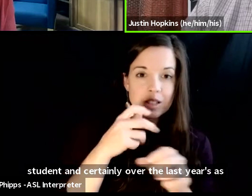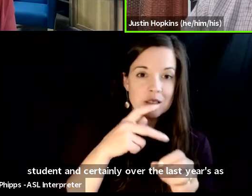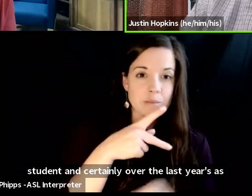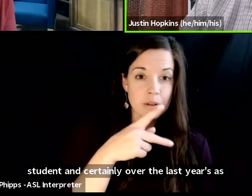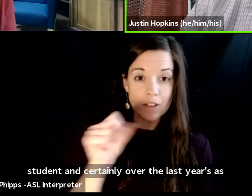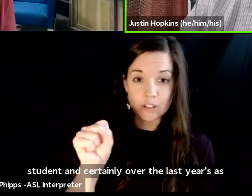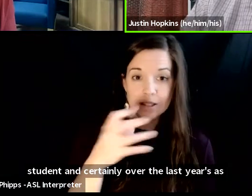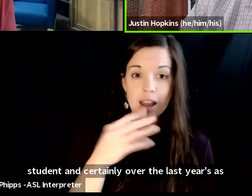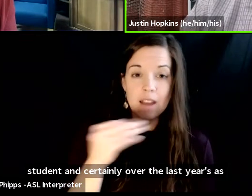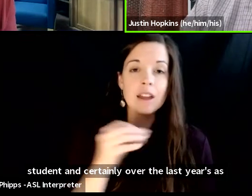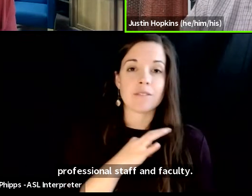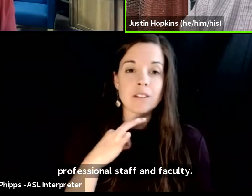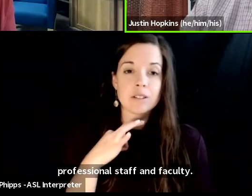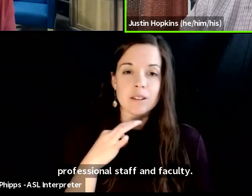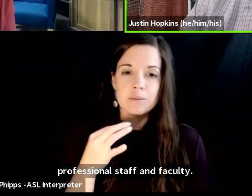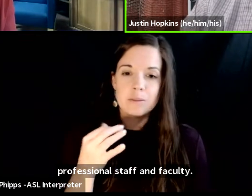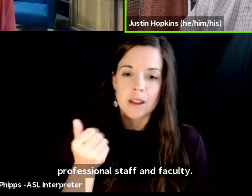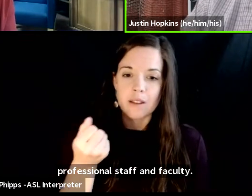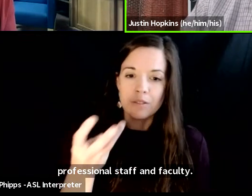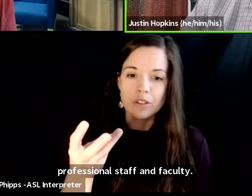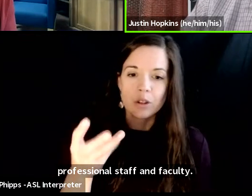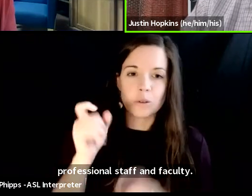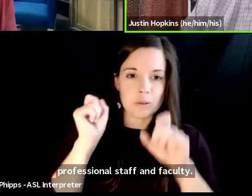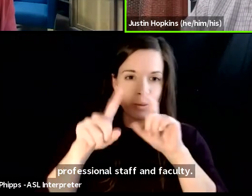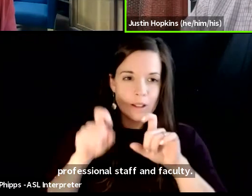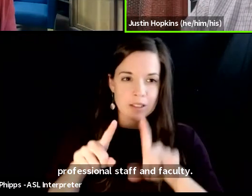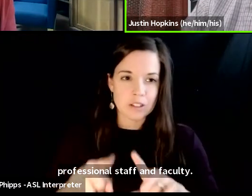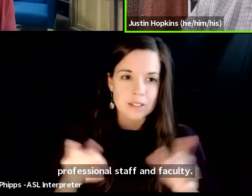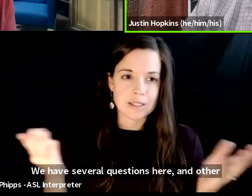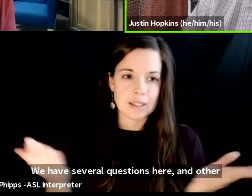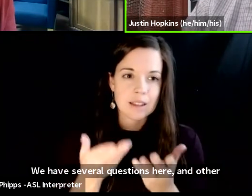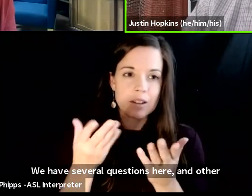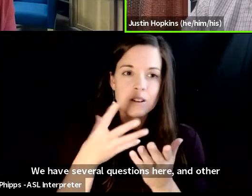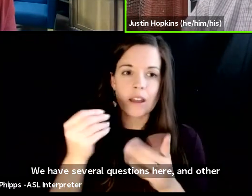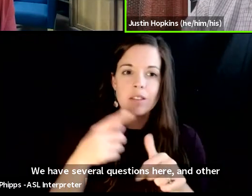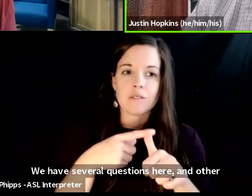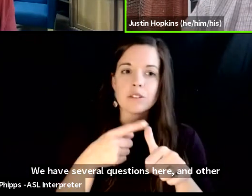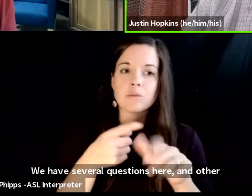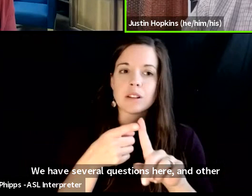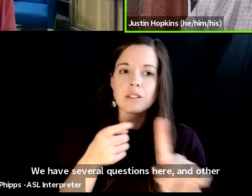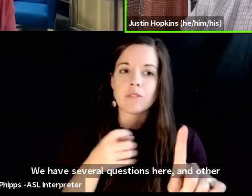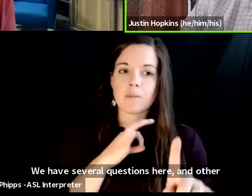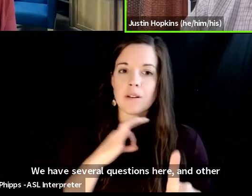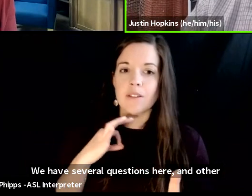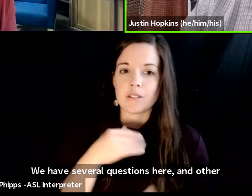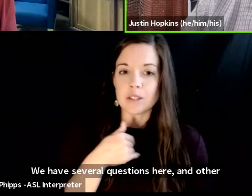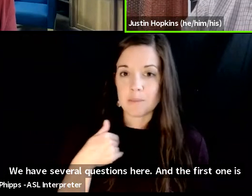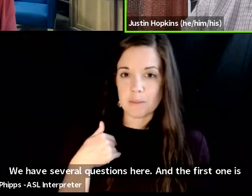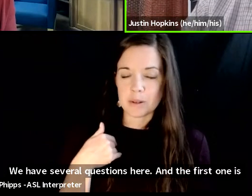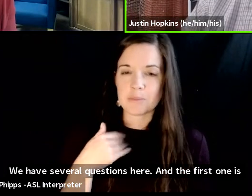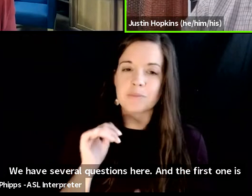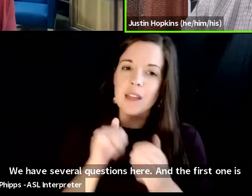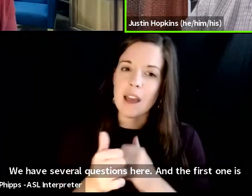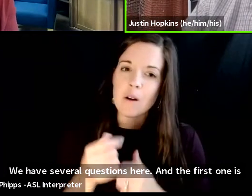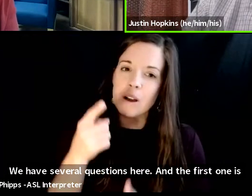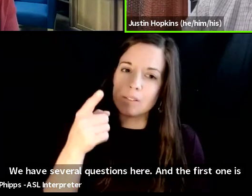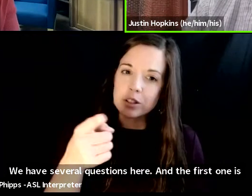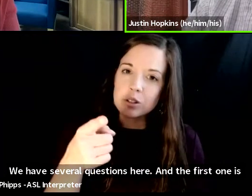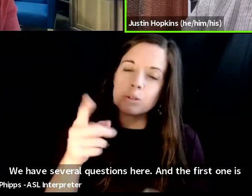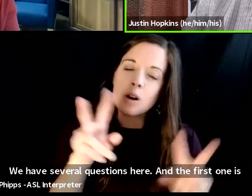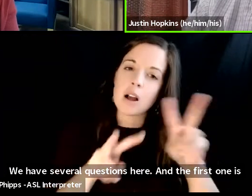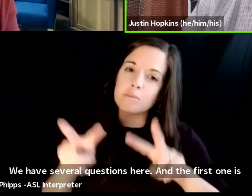faculty. We have several questions here, and the first one is from a faculty member. How have you observed